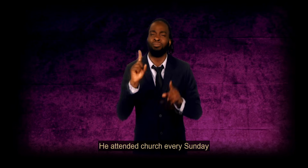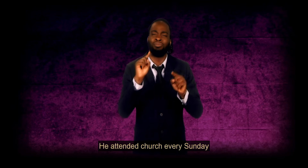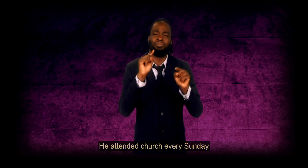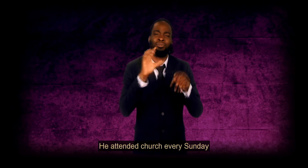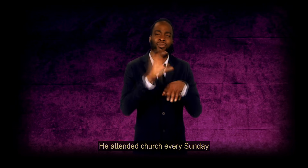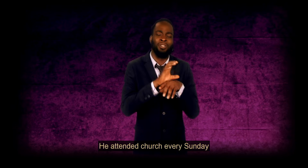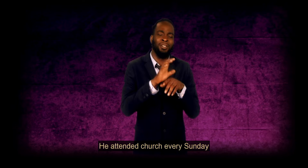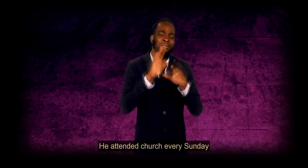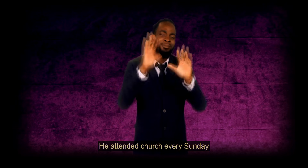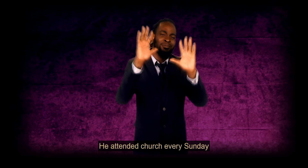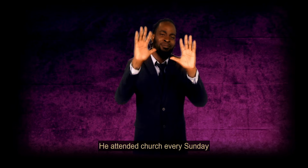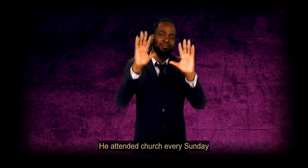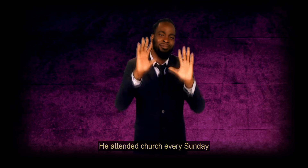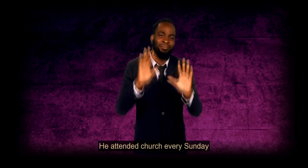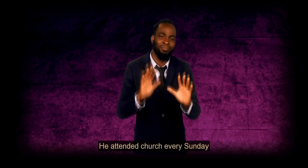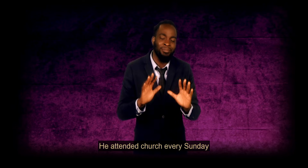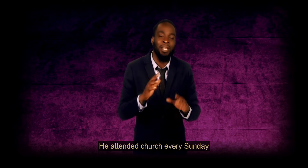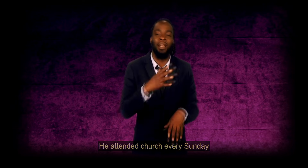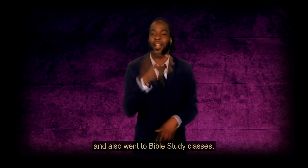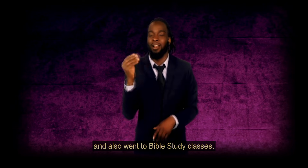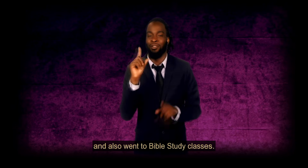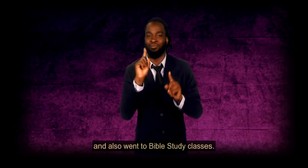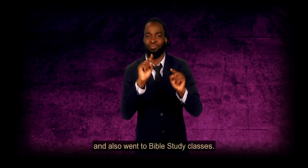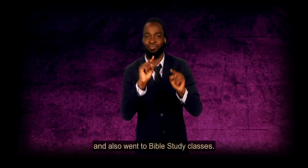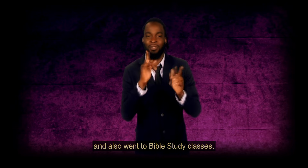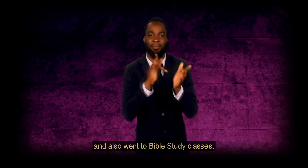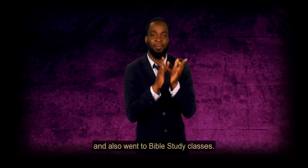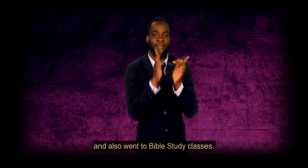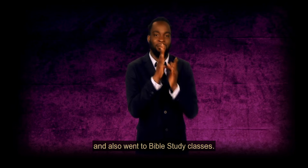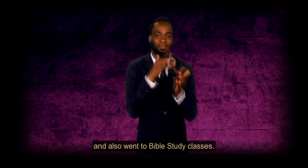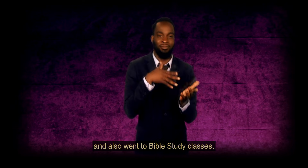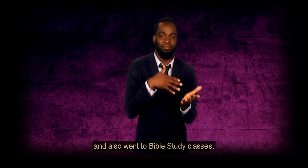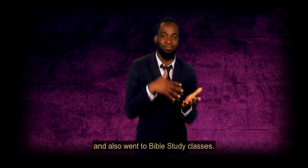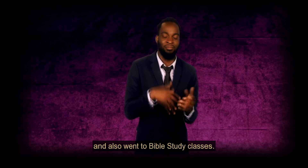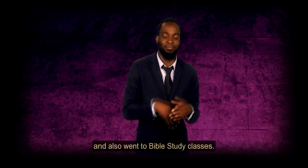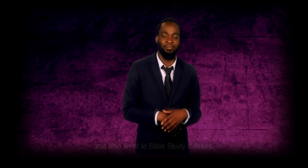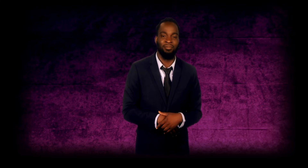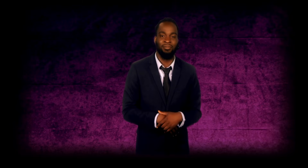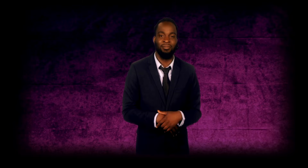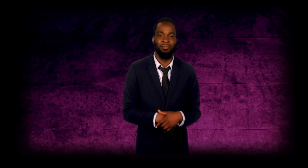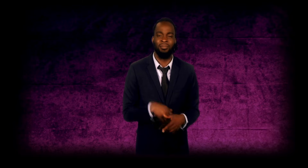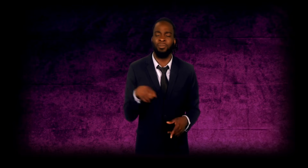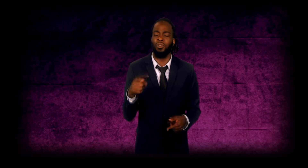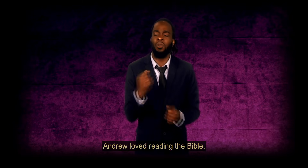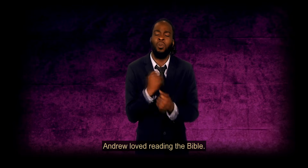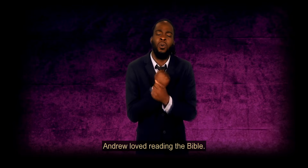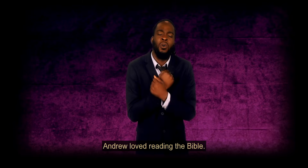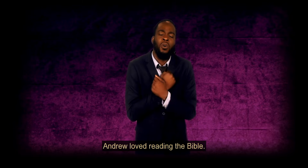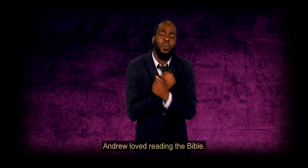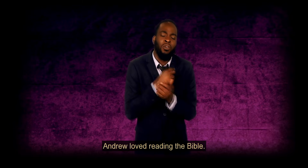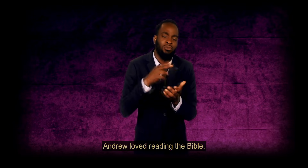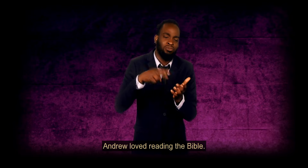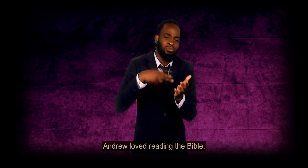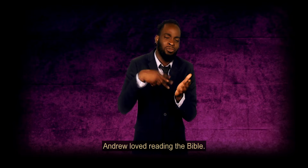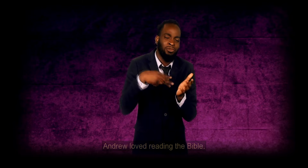He attended church every Sunday and also went to Bible study classes. Andrew loved reading the